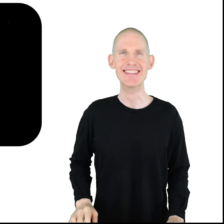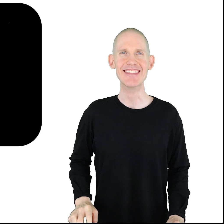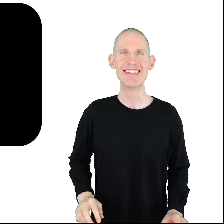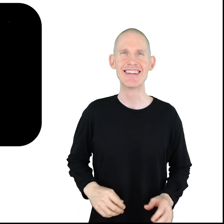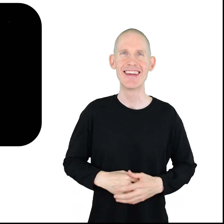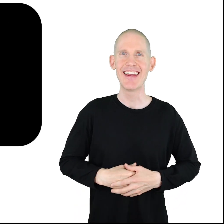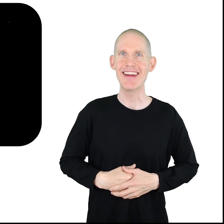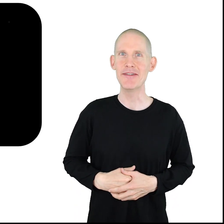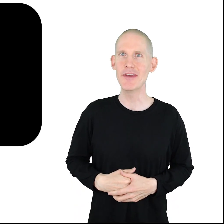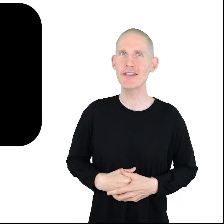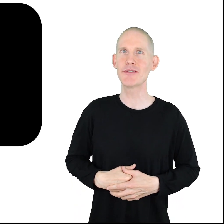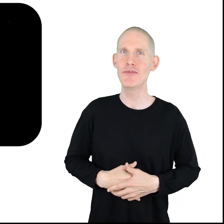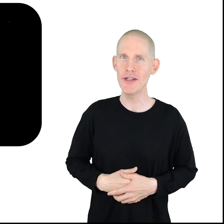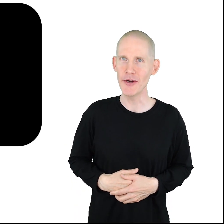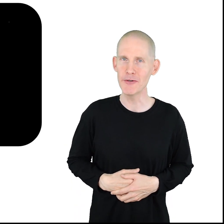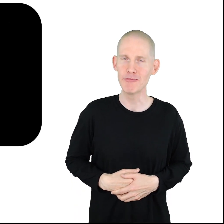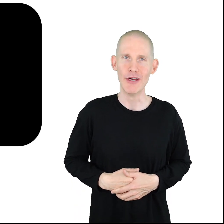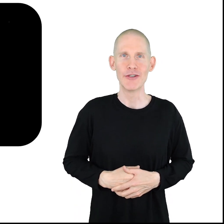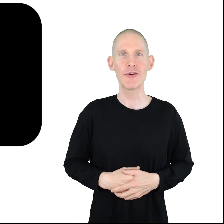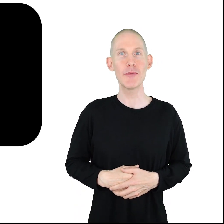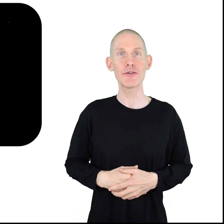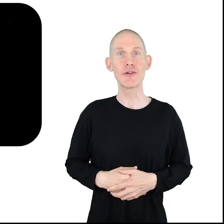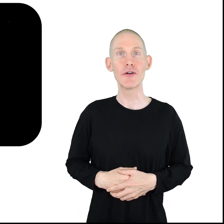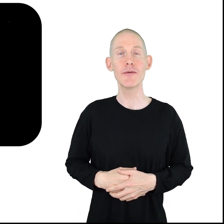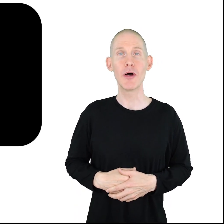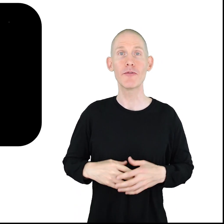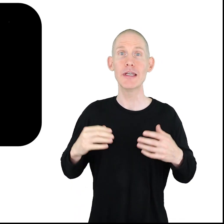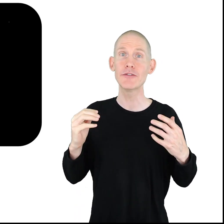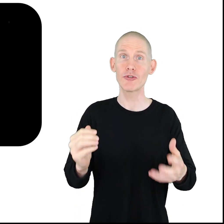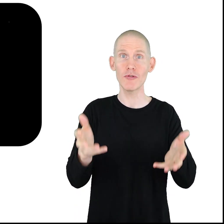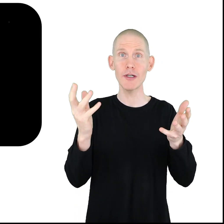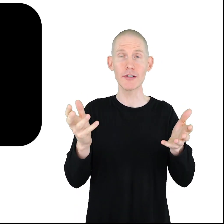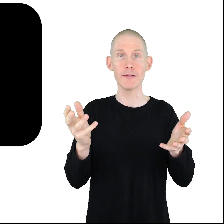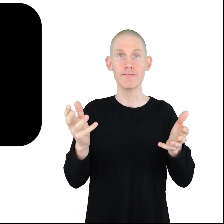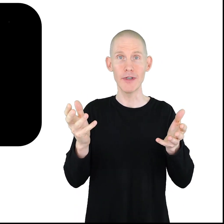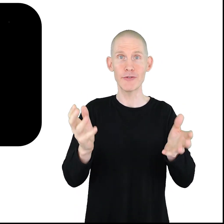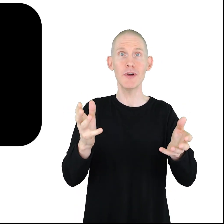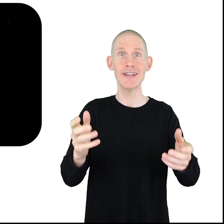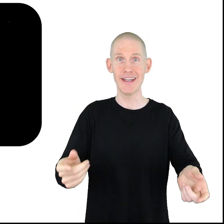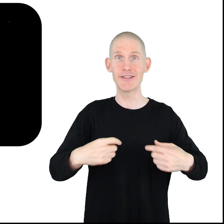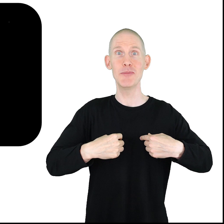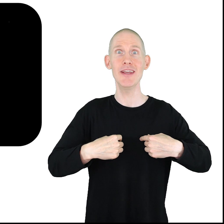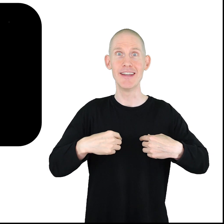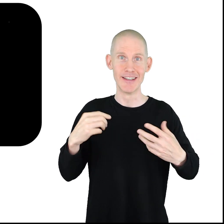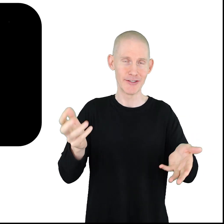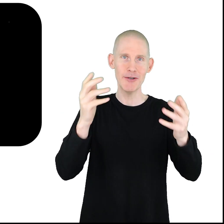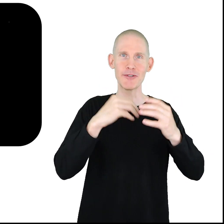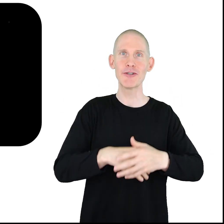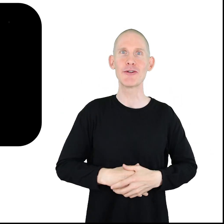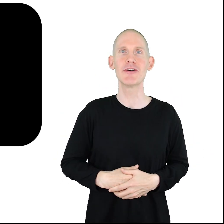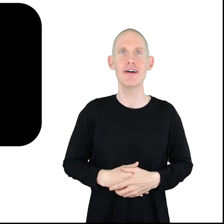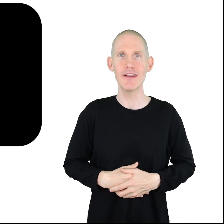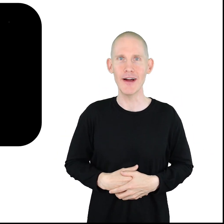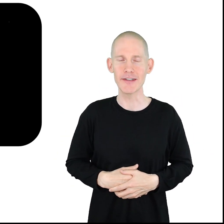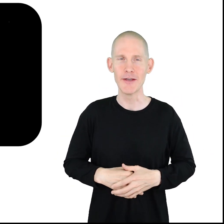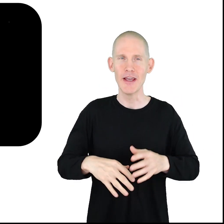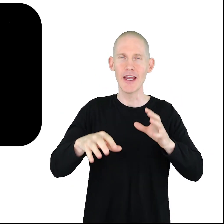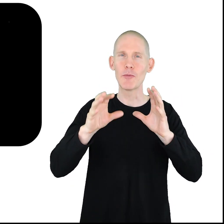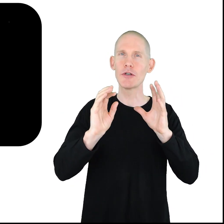In this video you're about to learn about the instructor. That's right, it's me. So you're gonna learn a lot and we're gonna